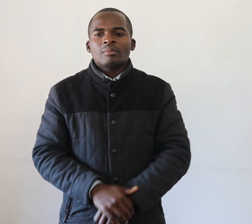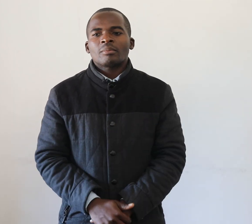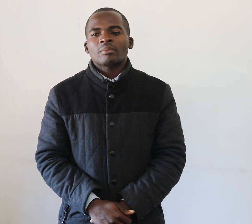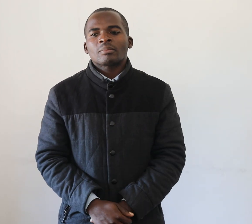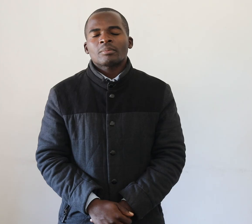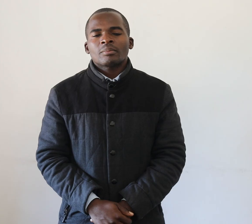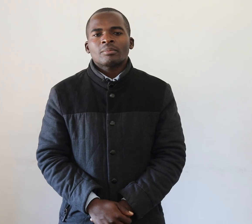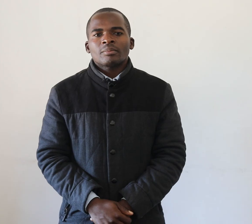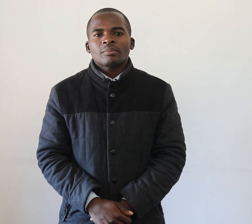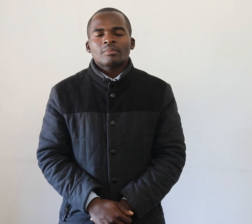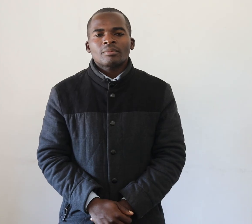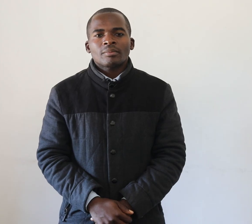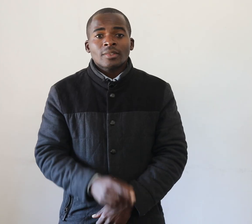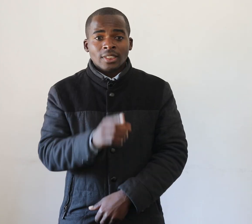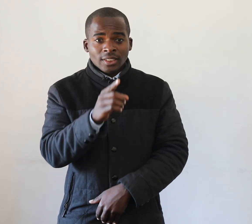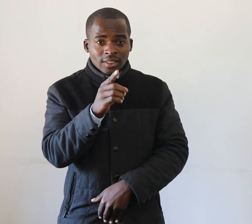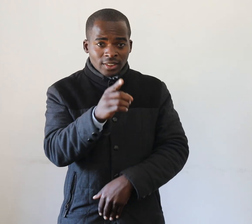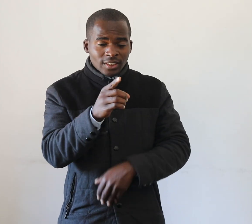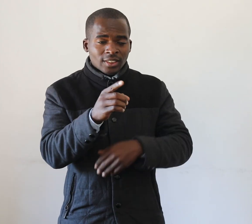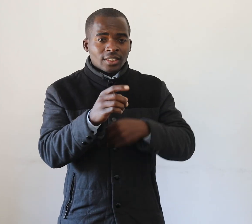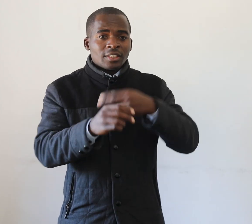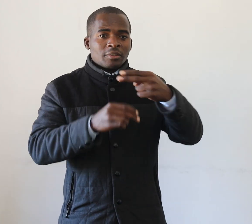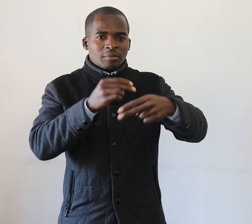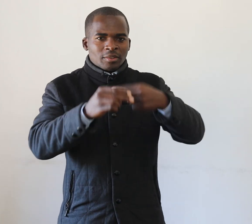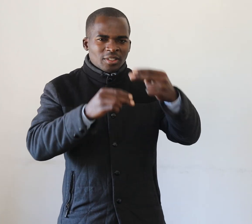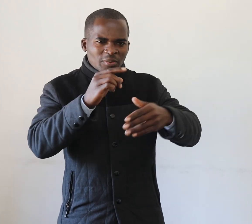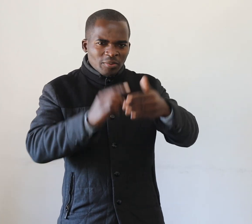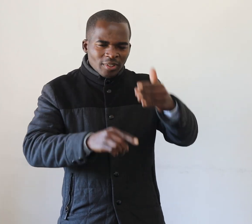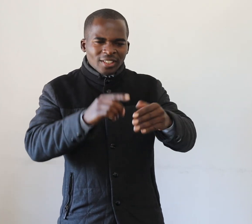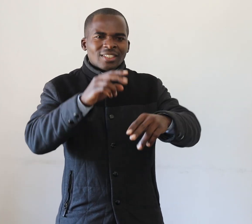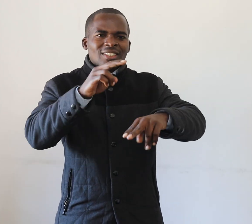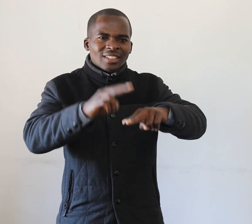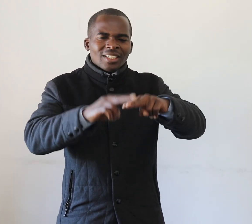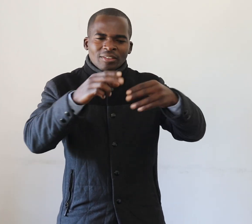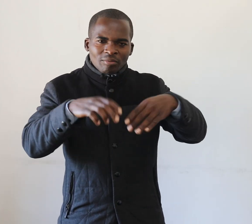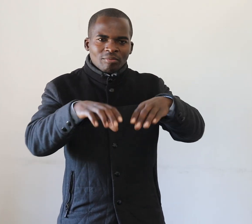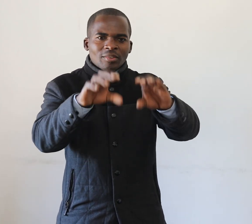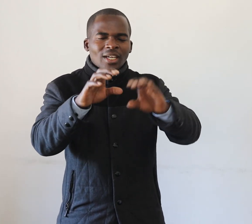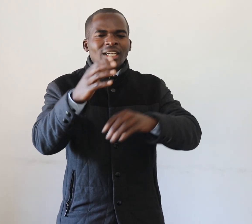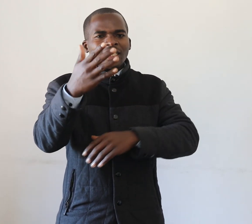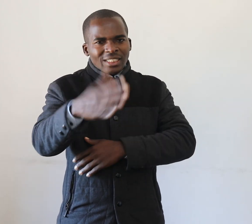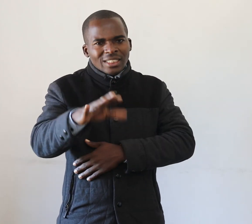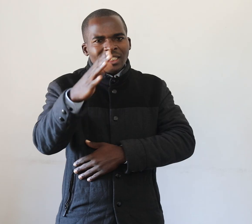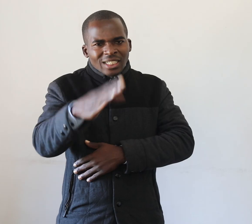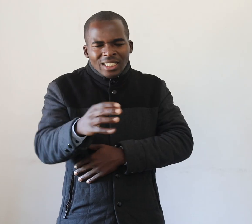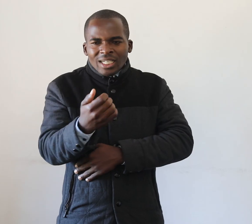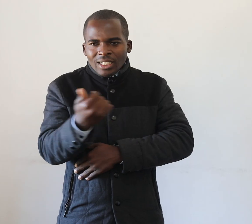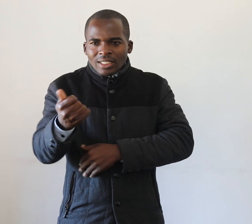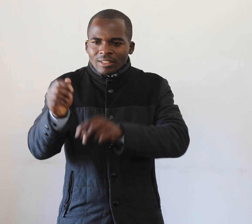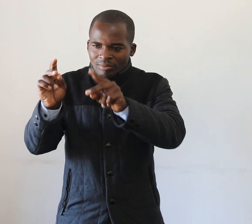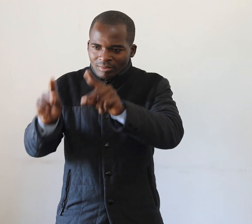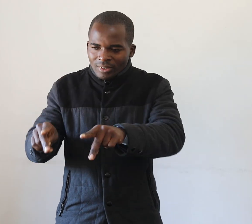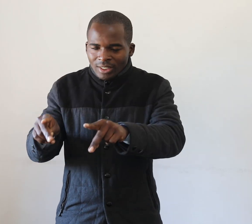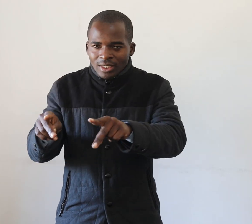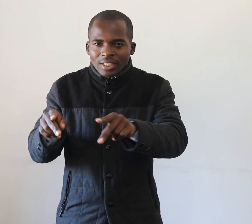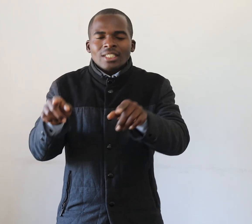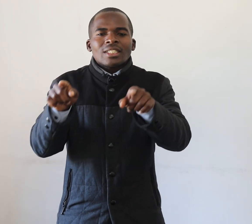The purpose is to make sure that the seat continues to be held by someone who truly belongs to the youth